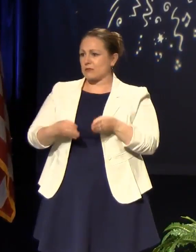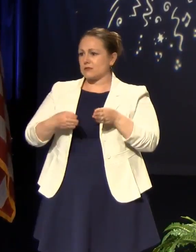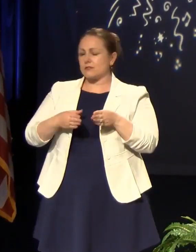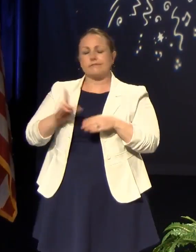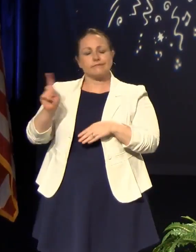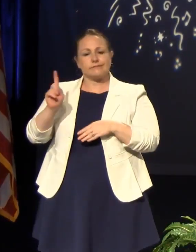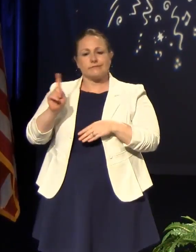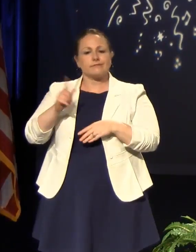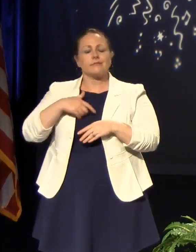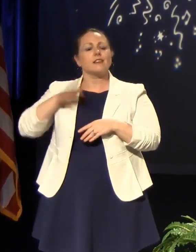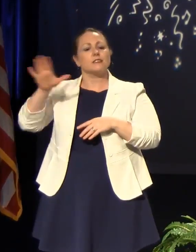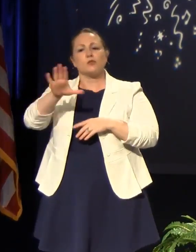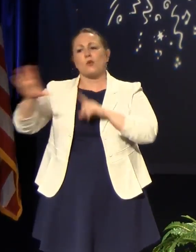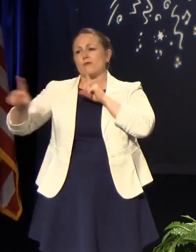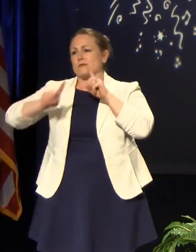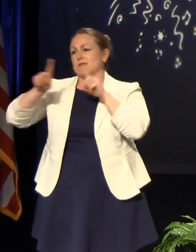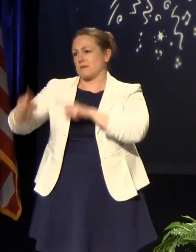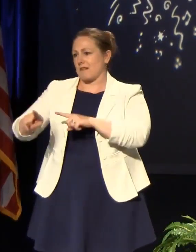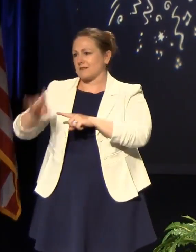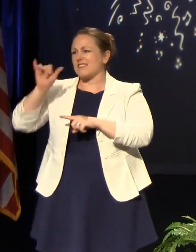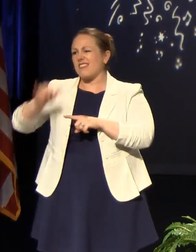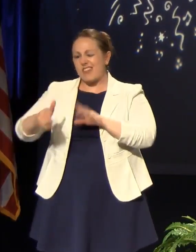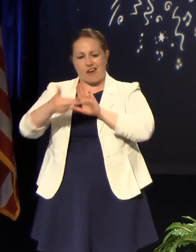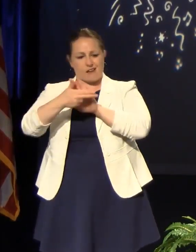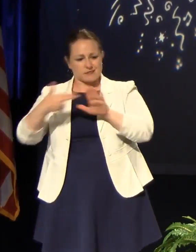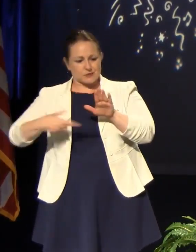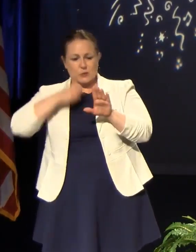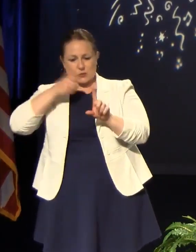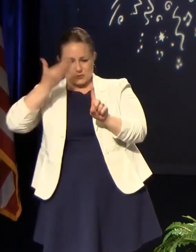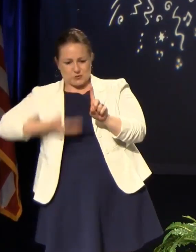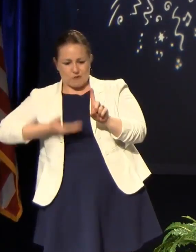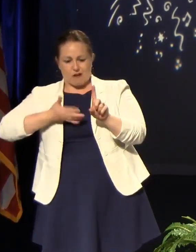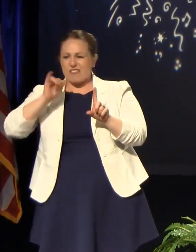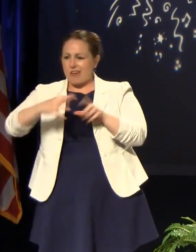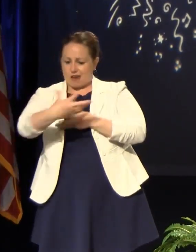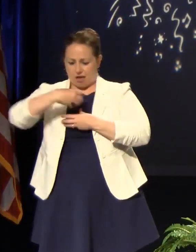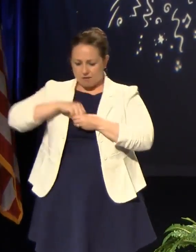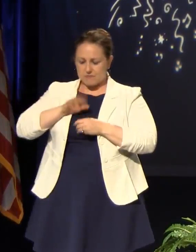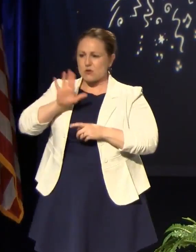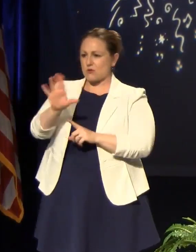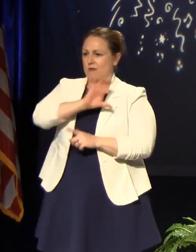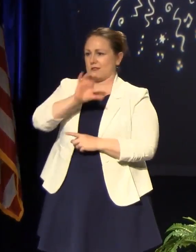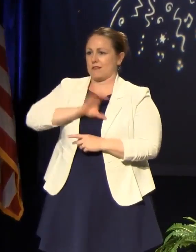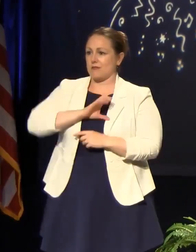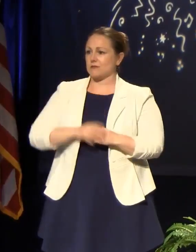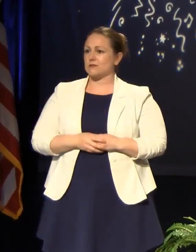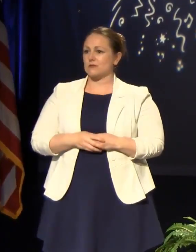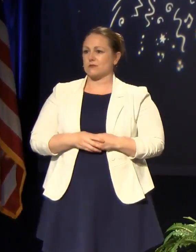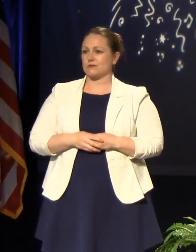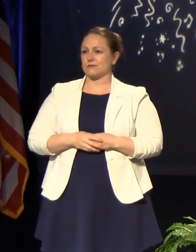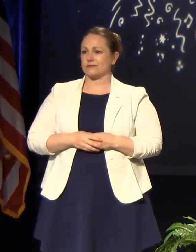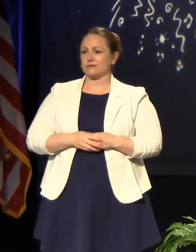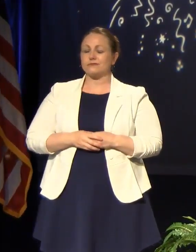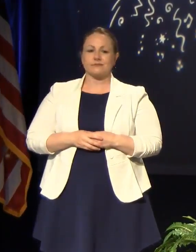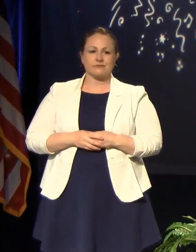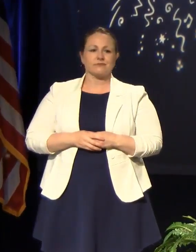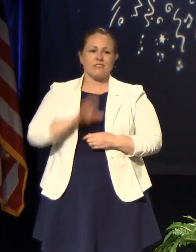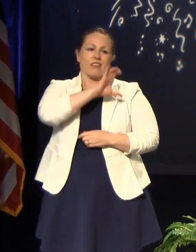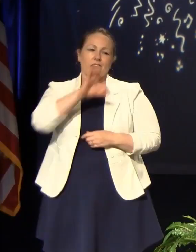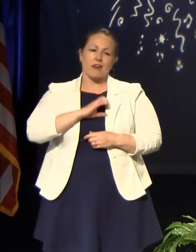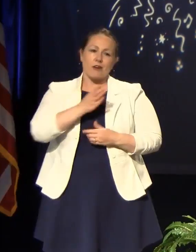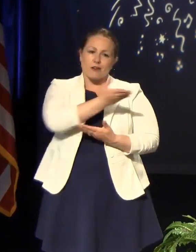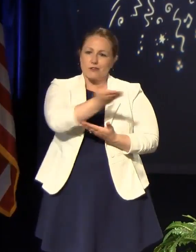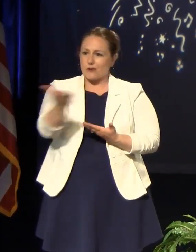situation is what truly defines who they are, the character they possess. The character you all possess as